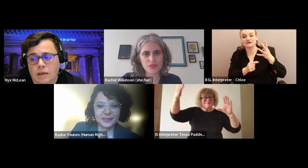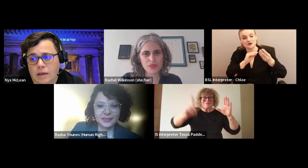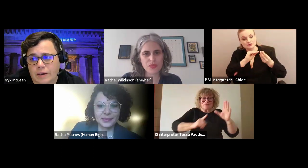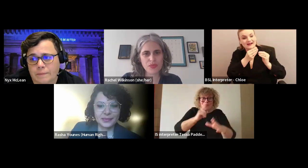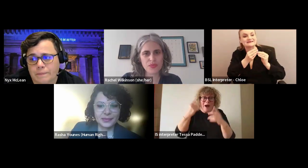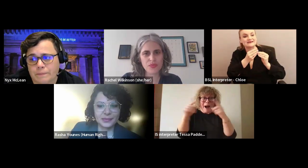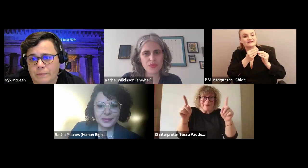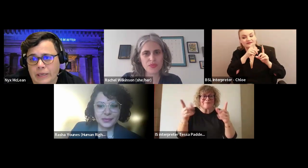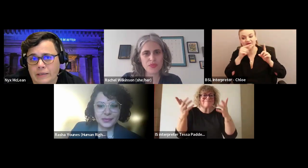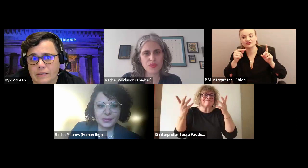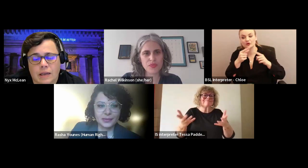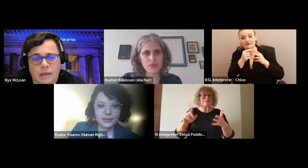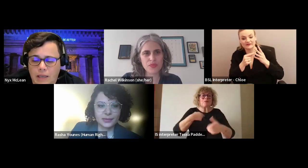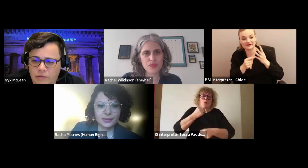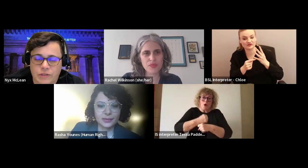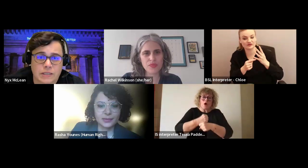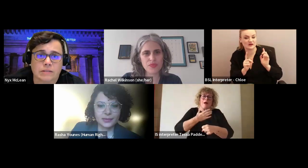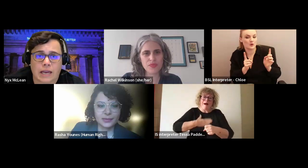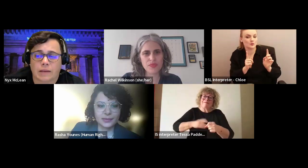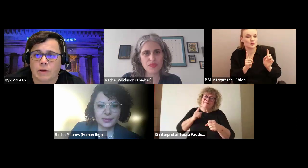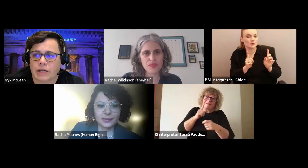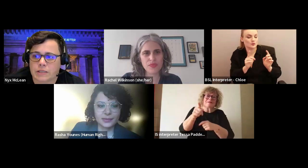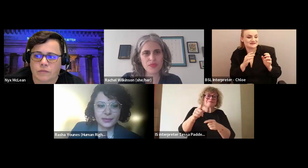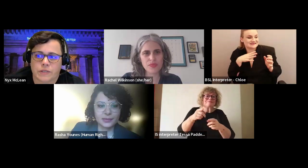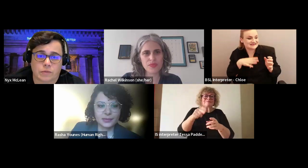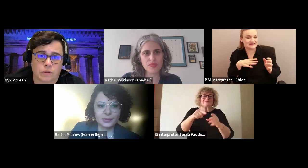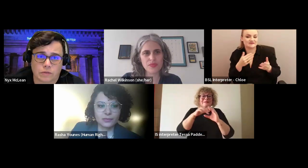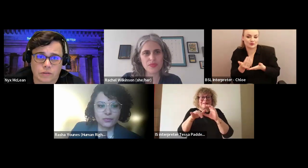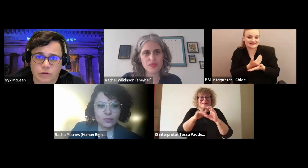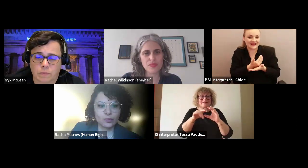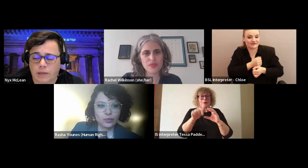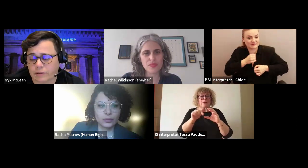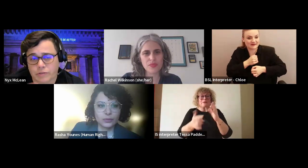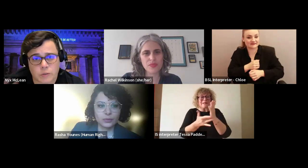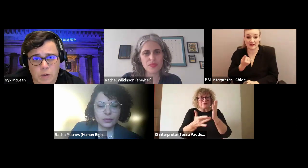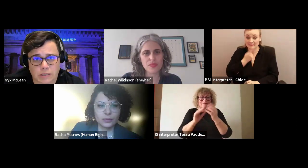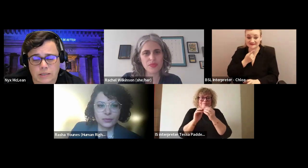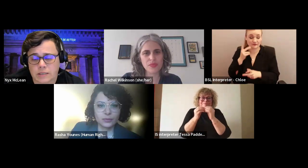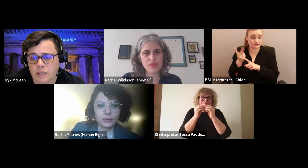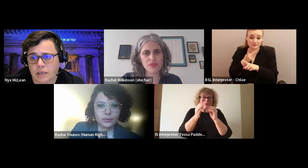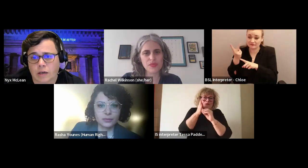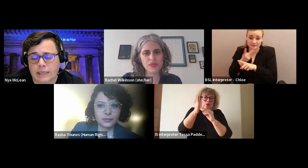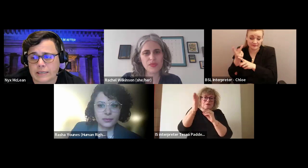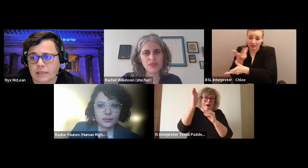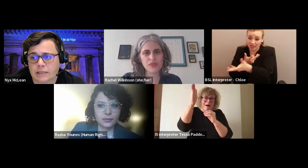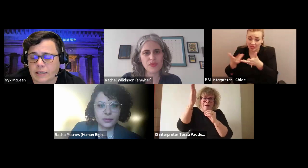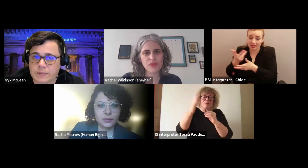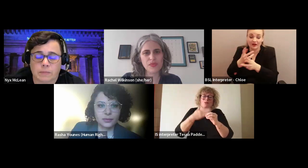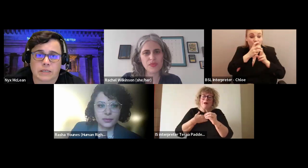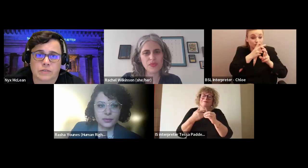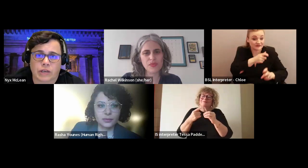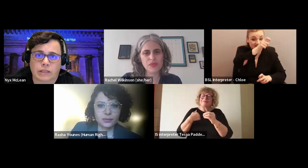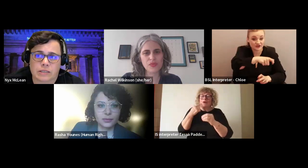spaces. And every single time I've had this conversation with different research partners and colleagues, it